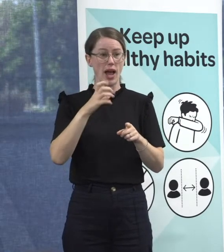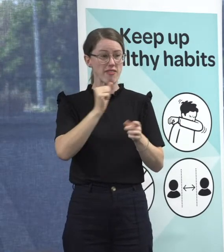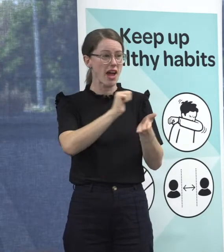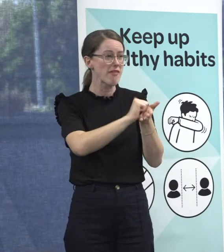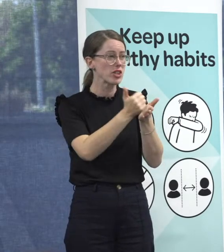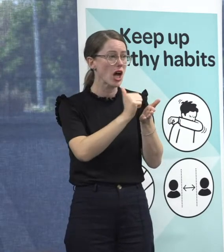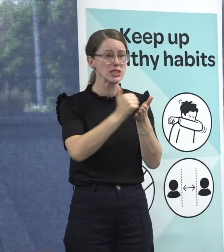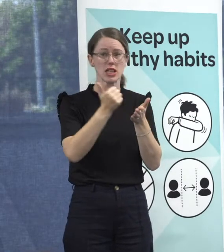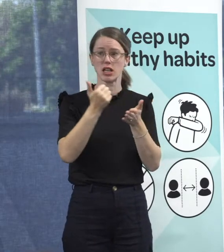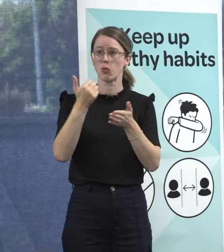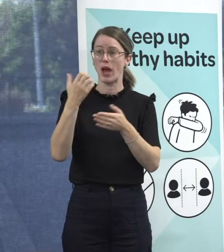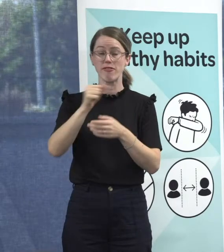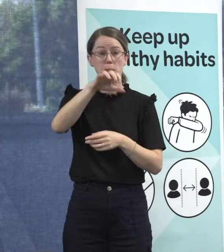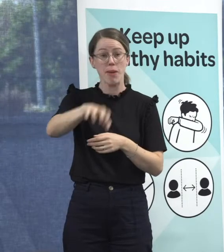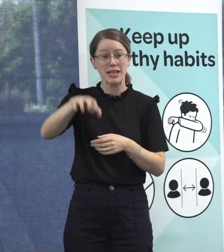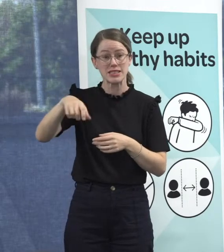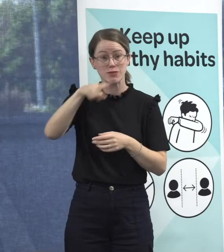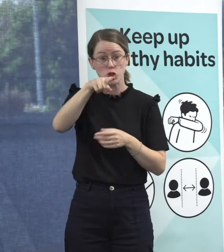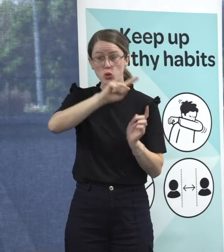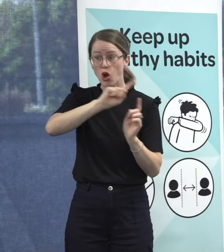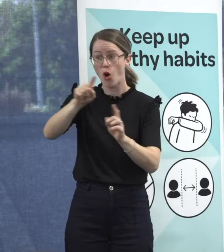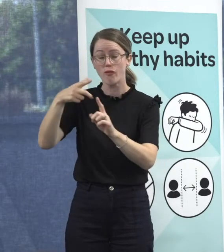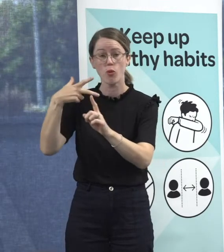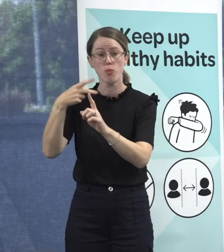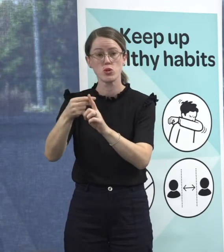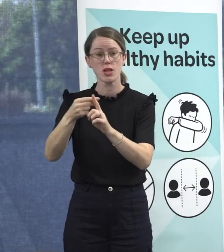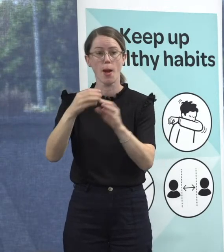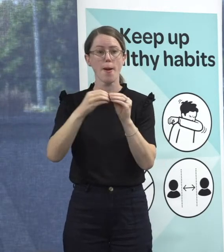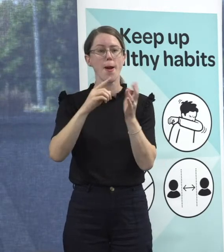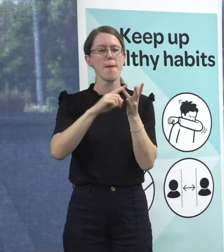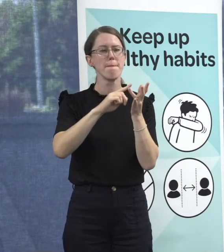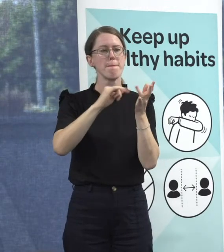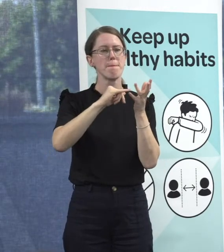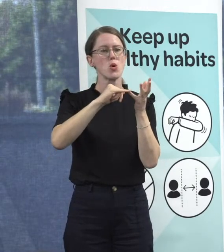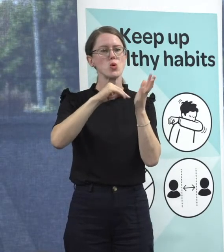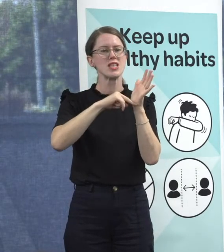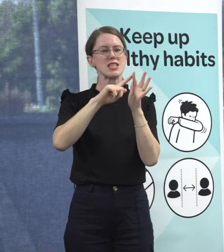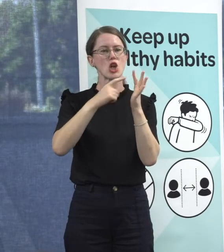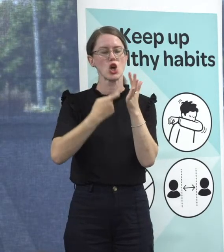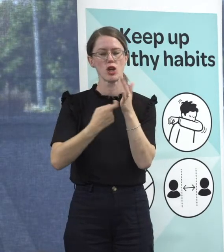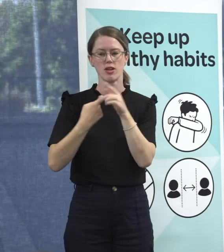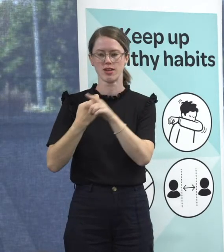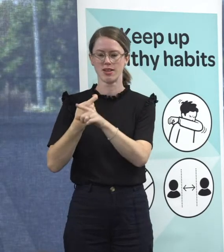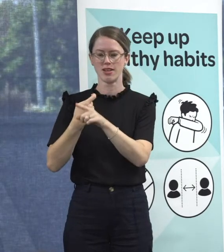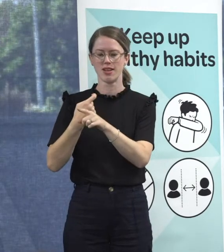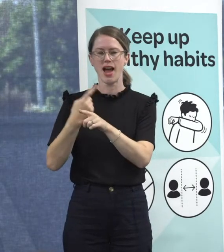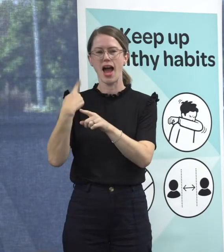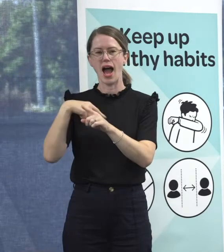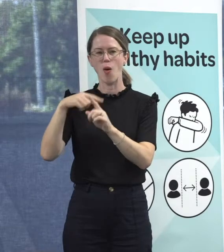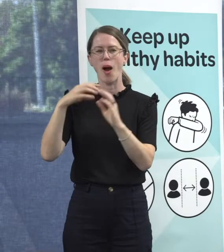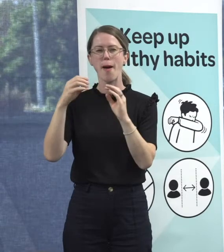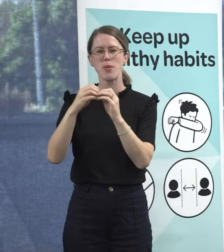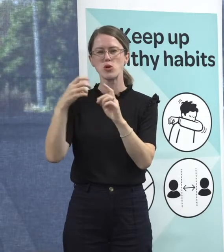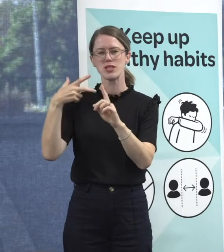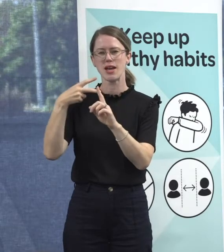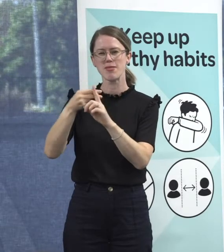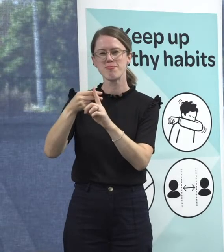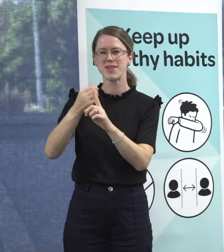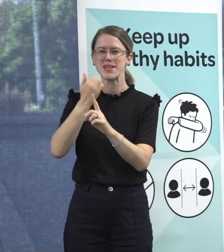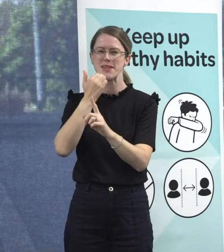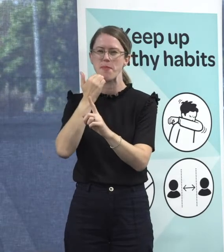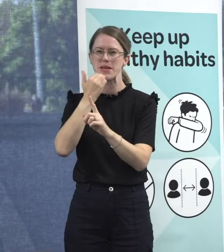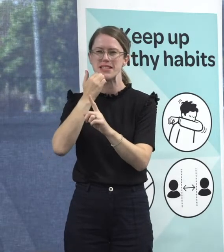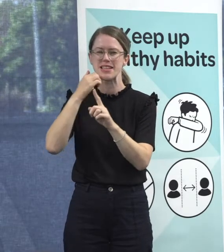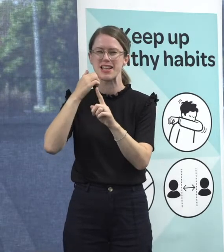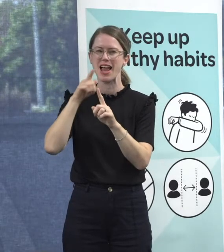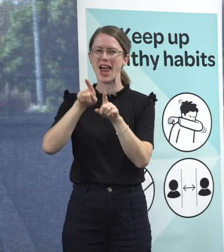to get booster rates up. I should say our booster rates have levelled off at almost identical rates to what other countries